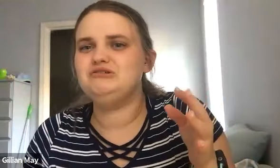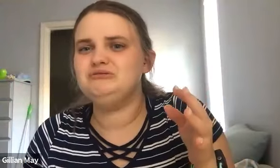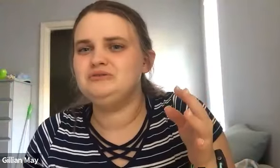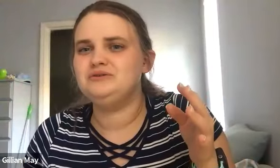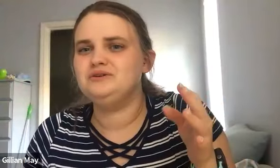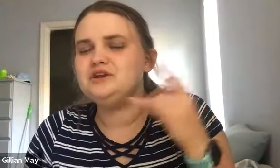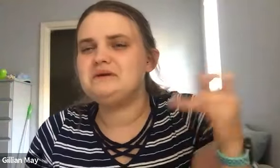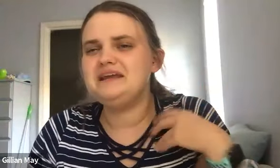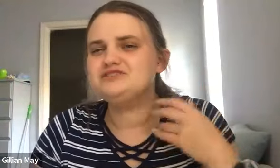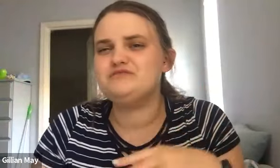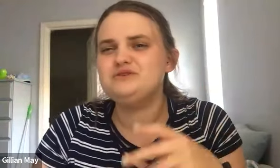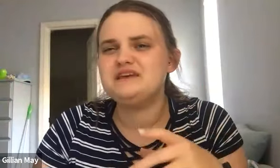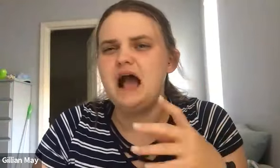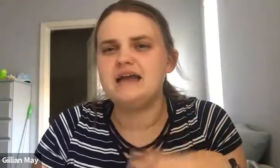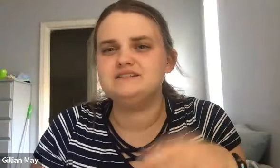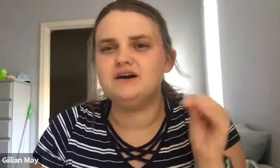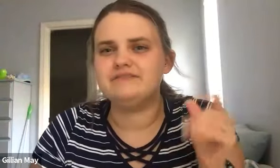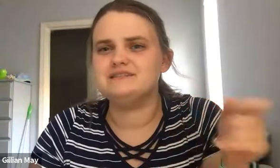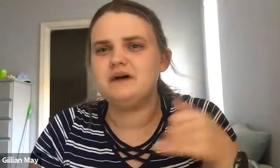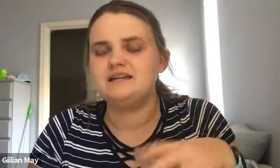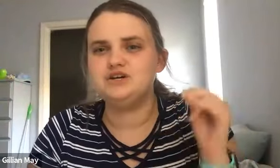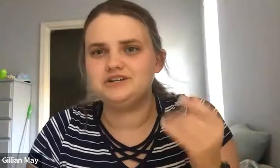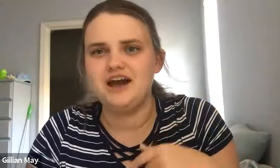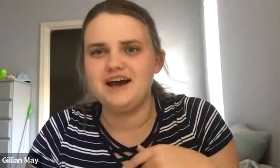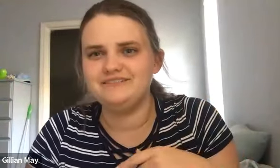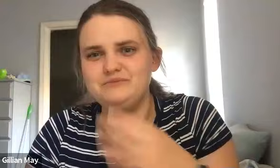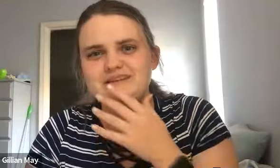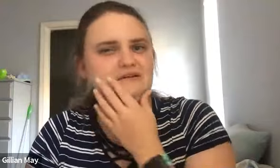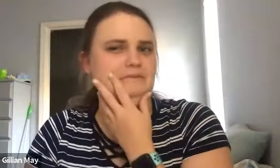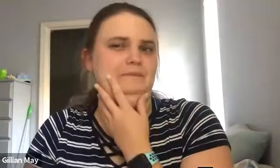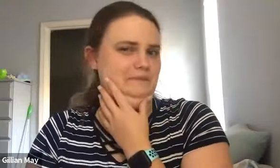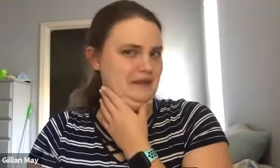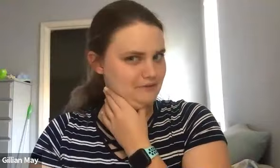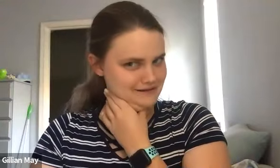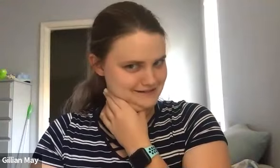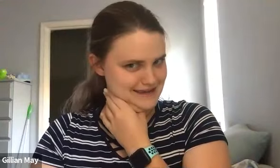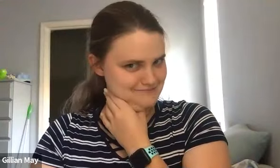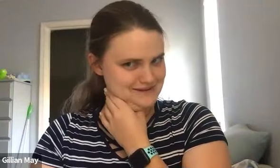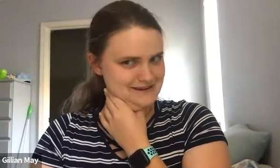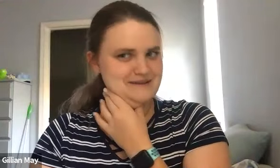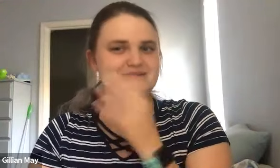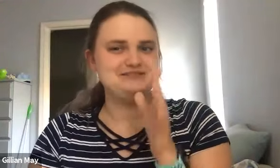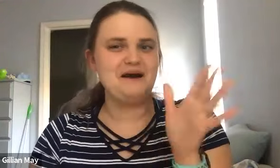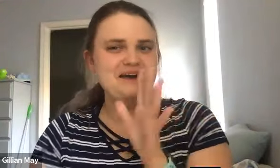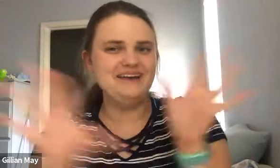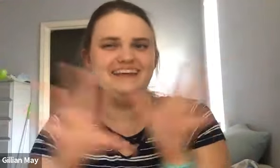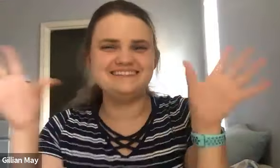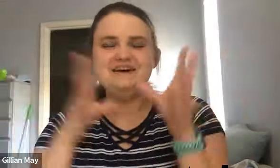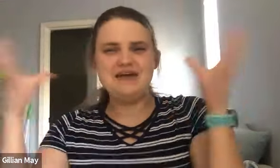little, in English, if you said I took, this is my took child, you'd be a little, now what just happened? So and